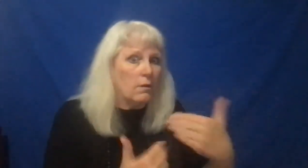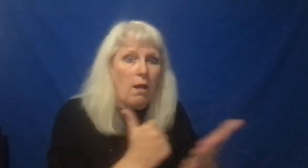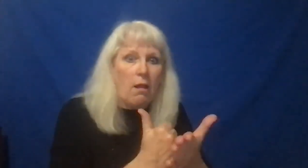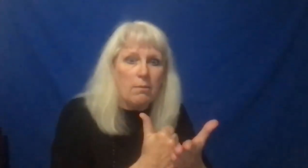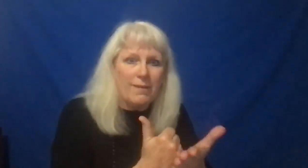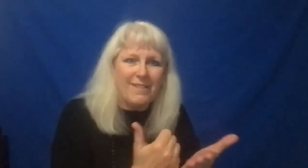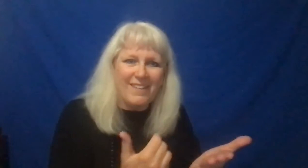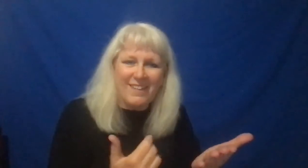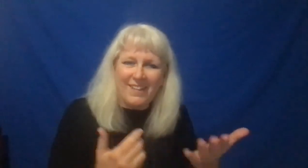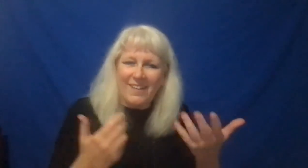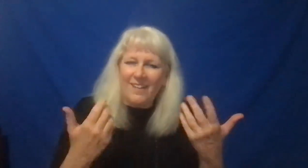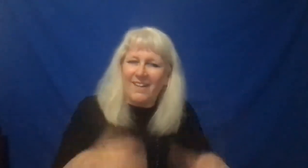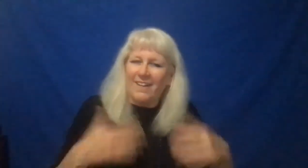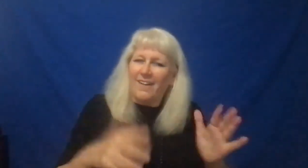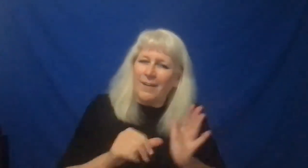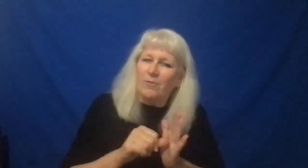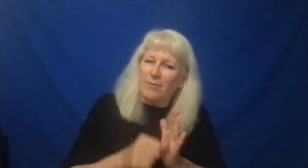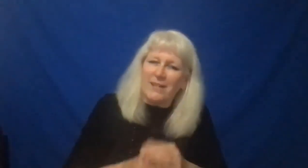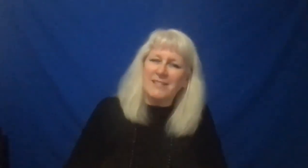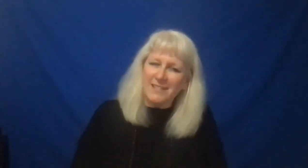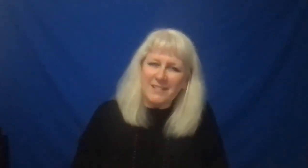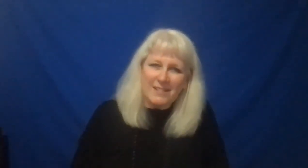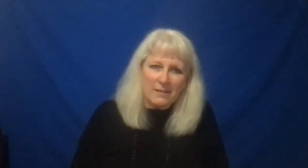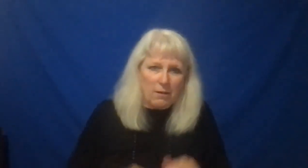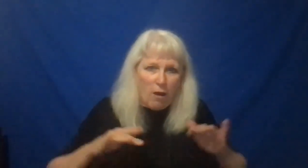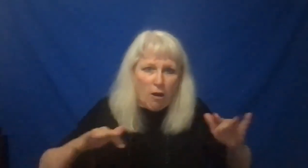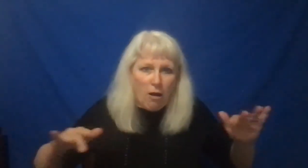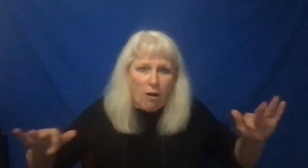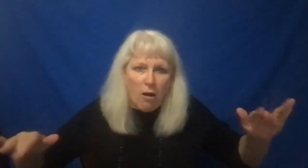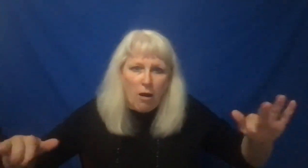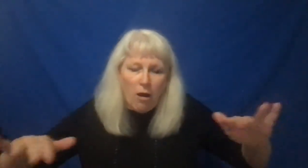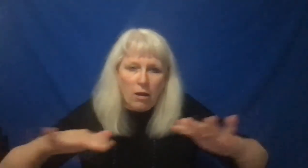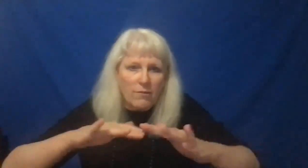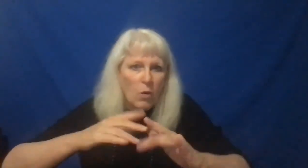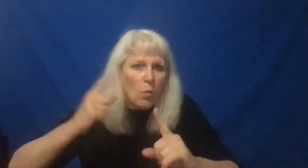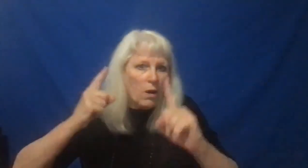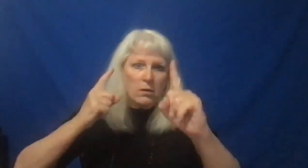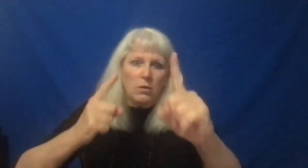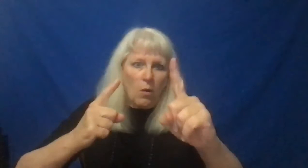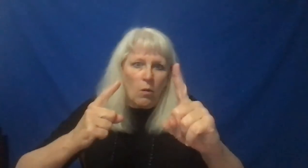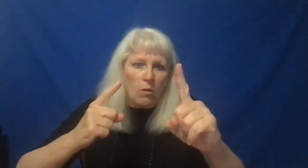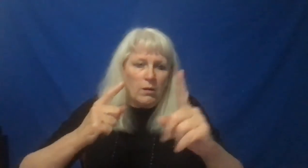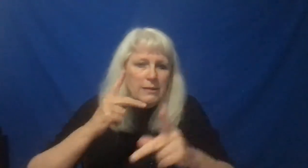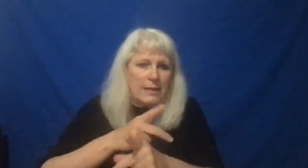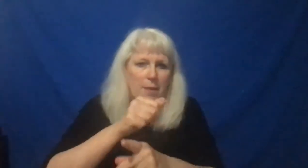of people dedicated to the mission of AA, dedicated to that